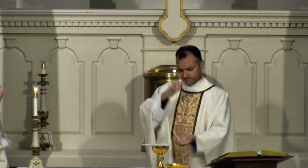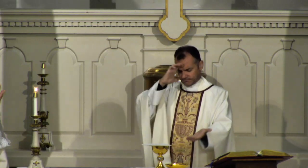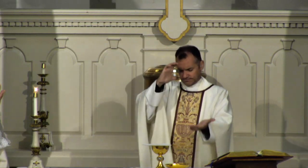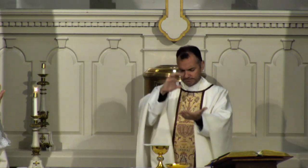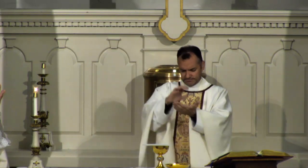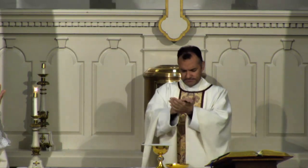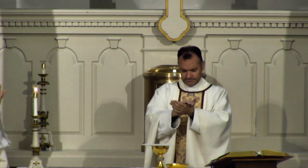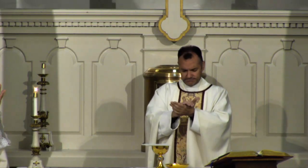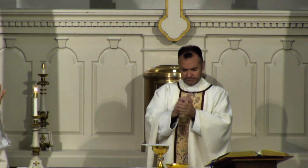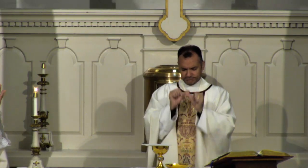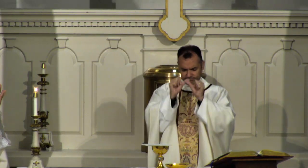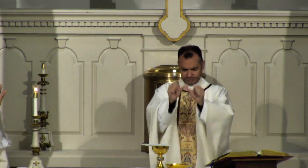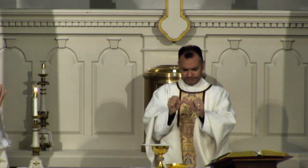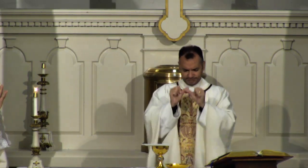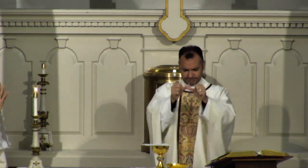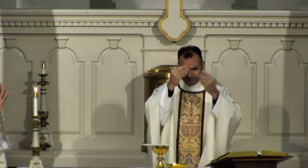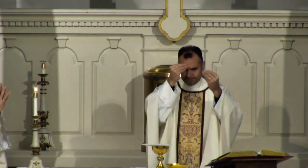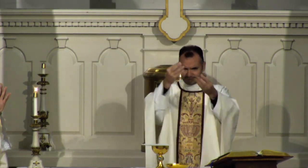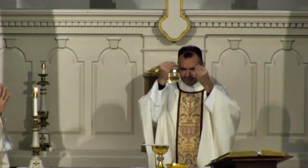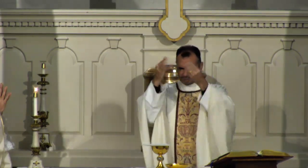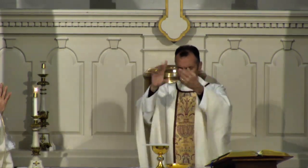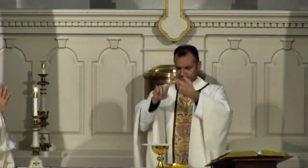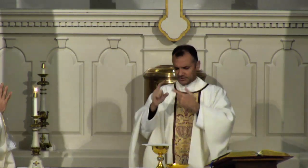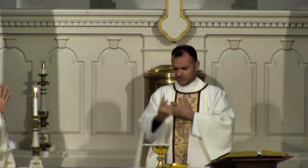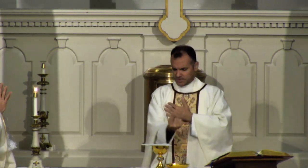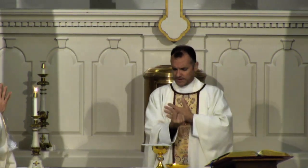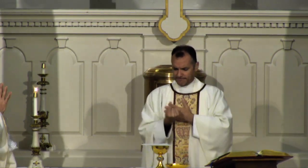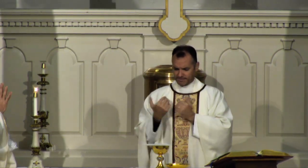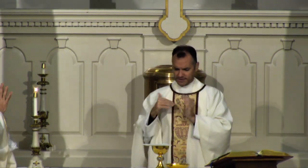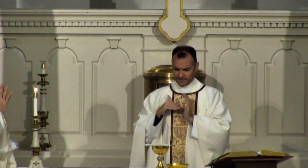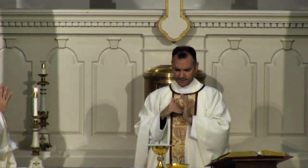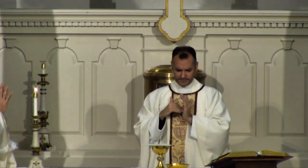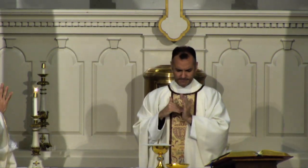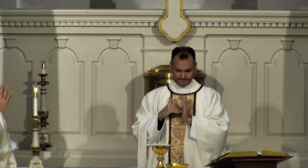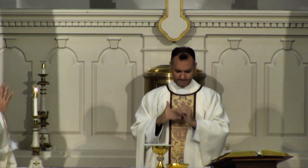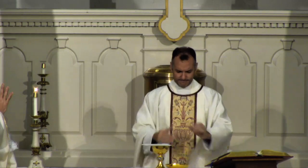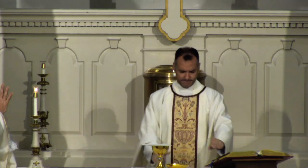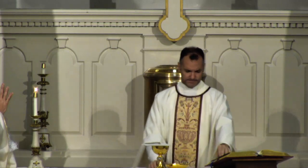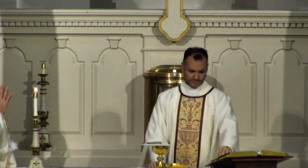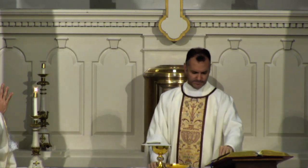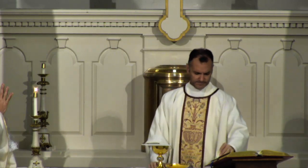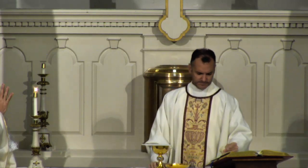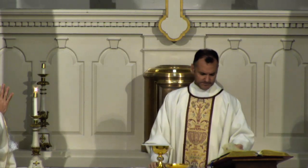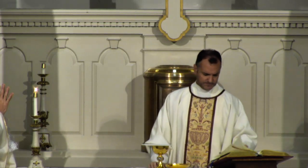your resurrection until you come again.